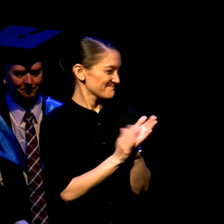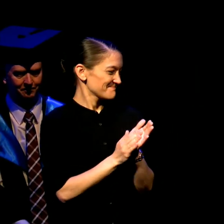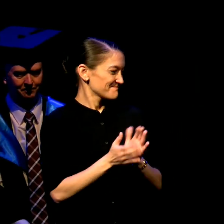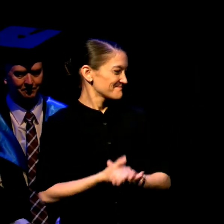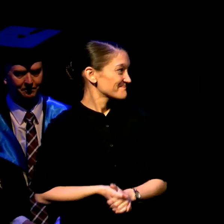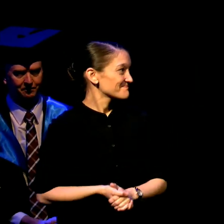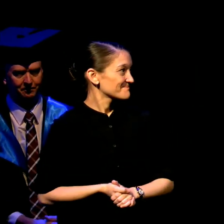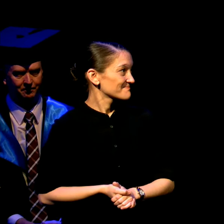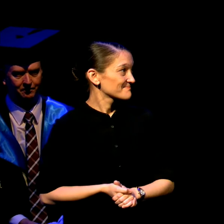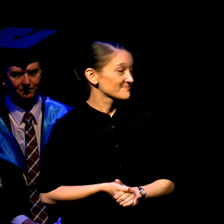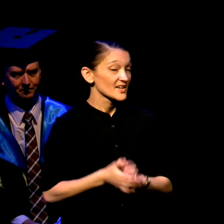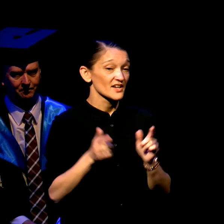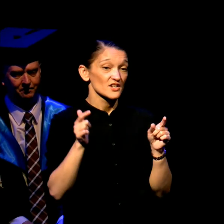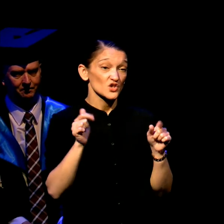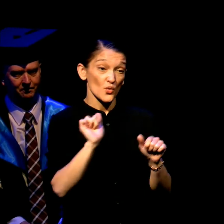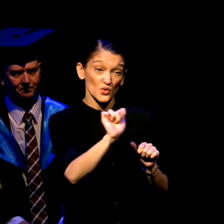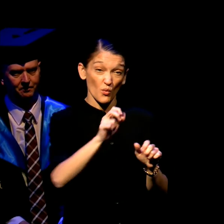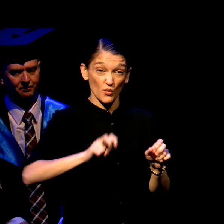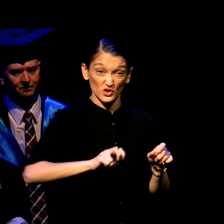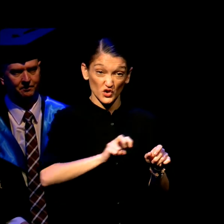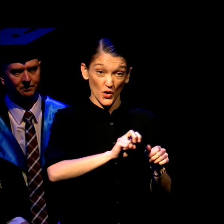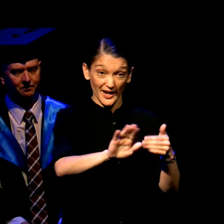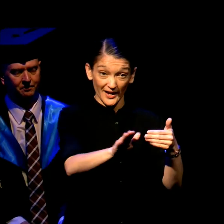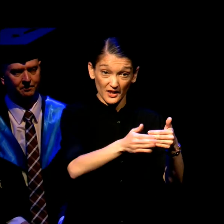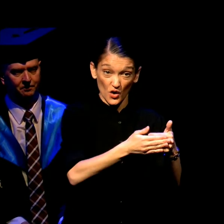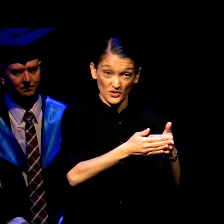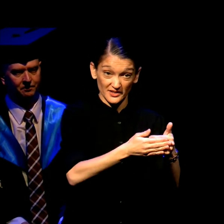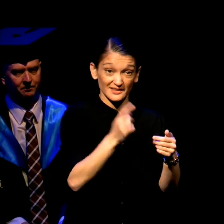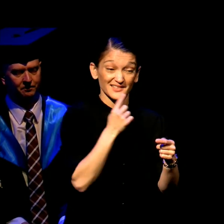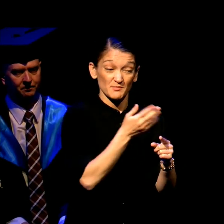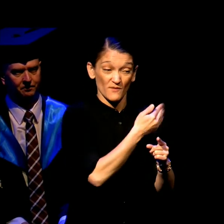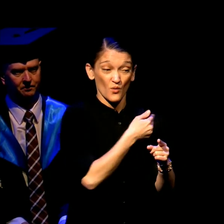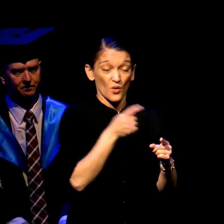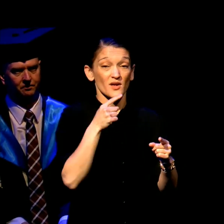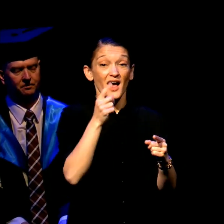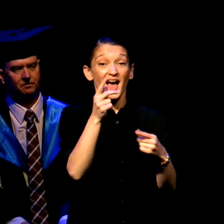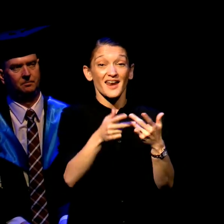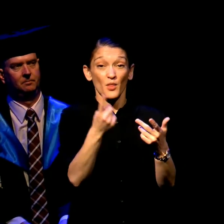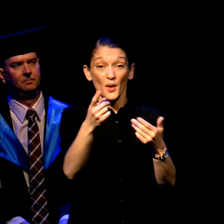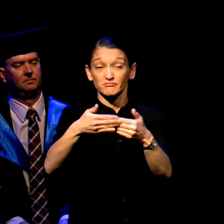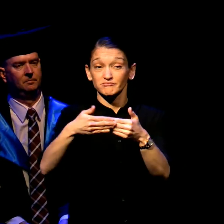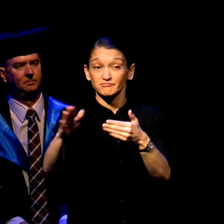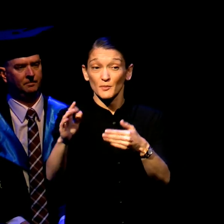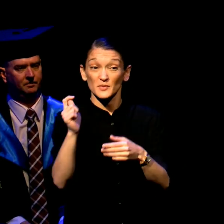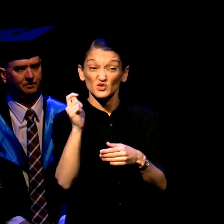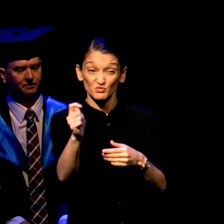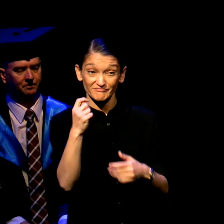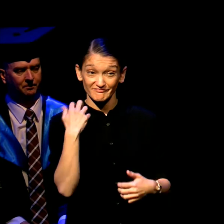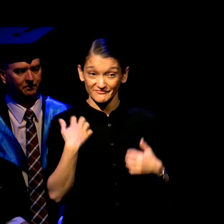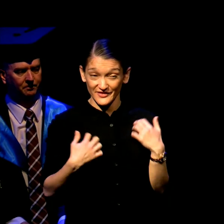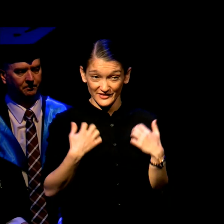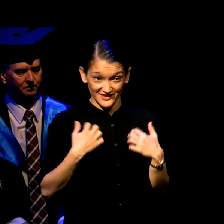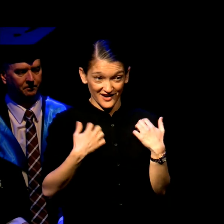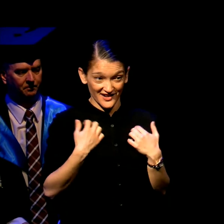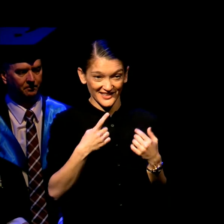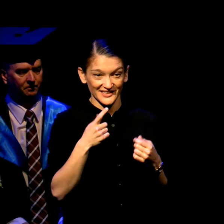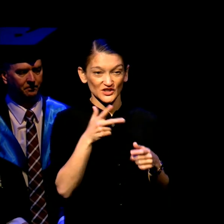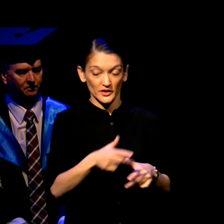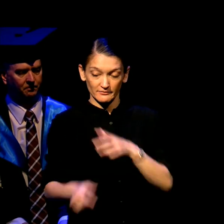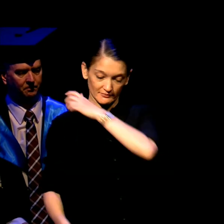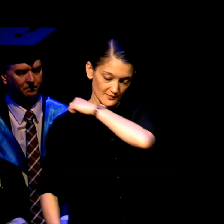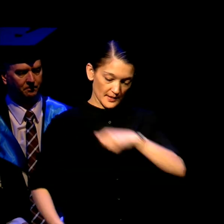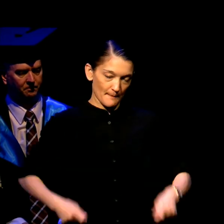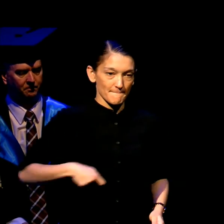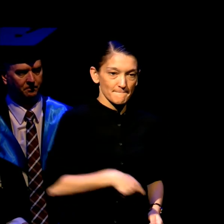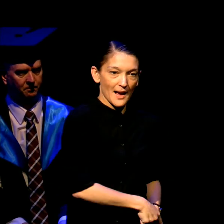So as this adventure closes, another one's about to open up for you. How exciting. Buckle up and enjoy